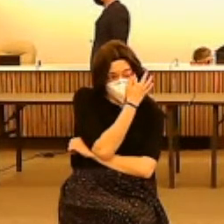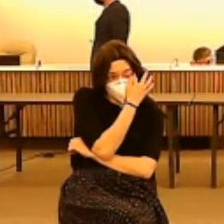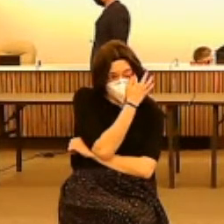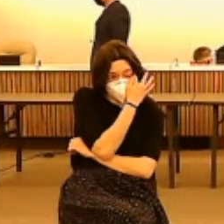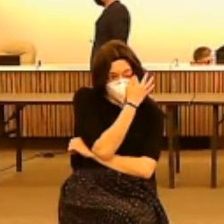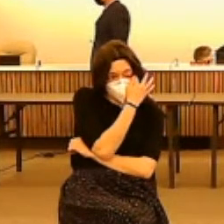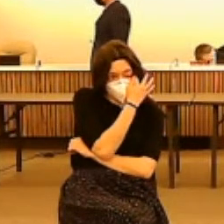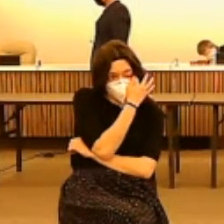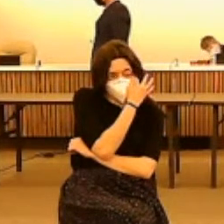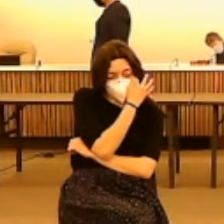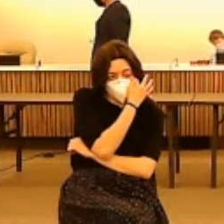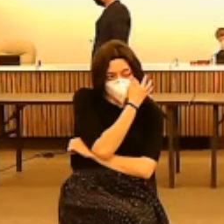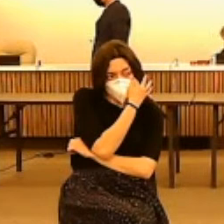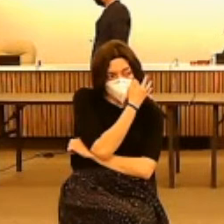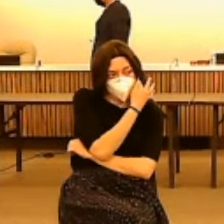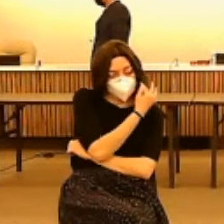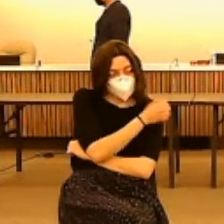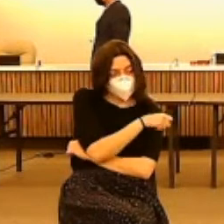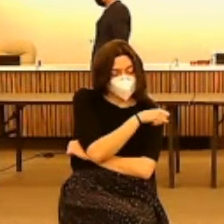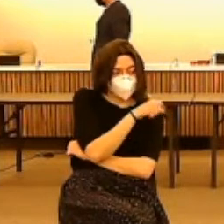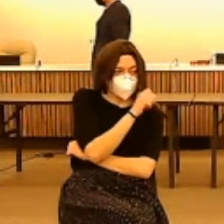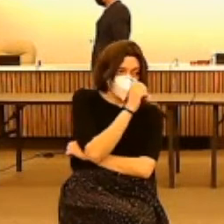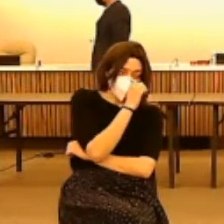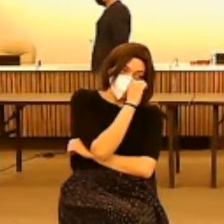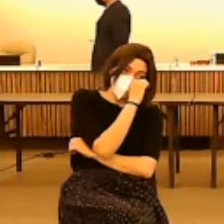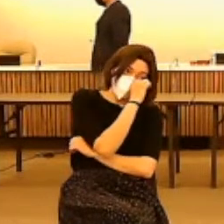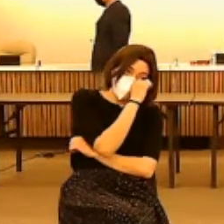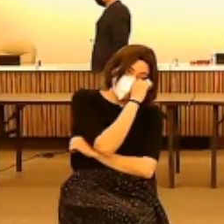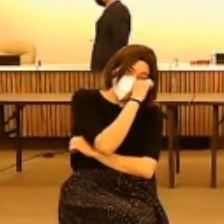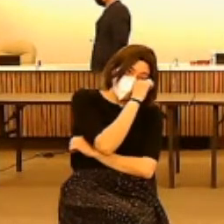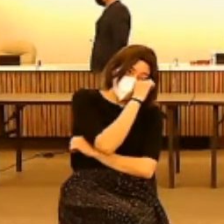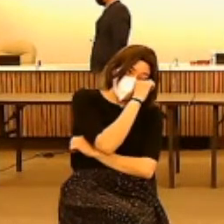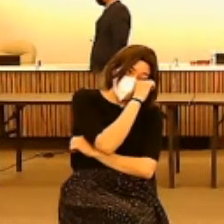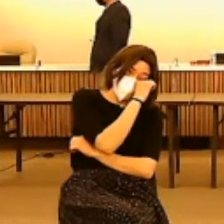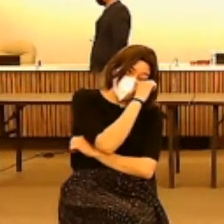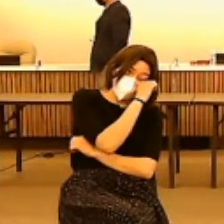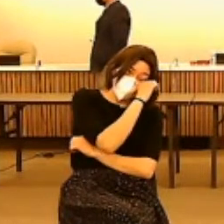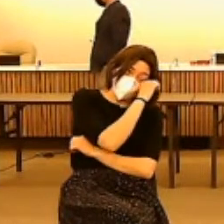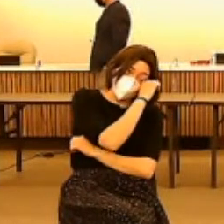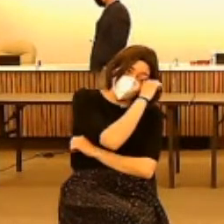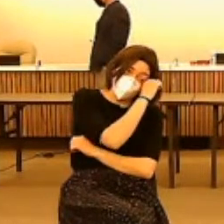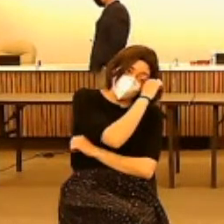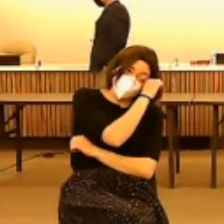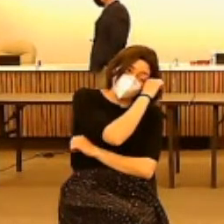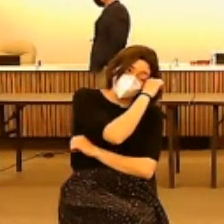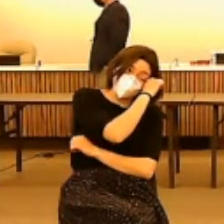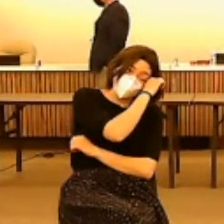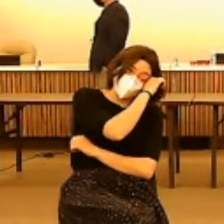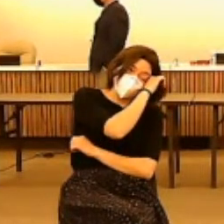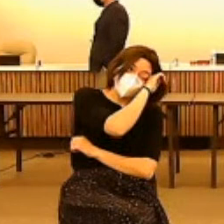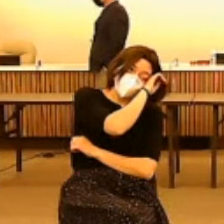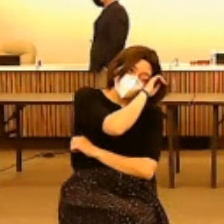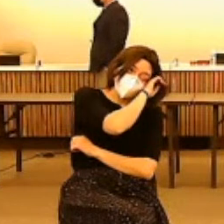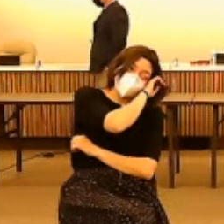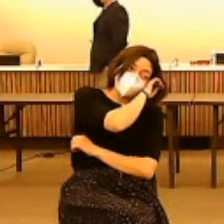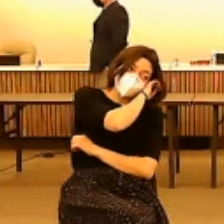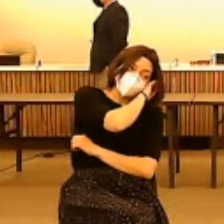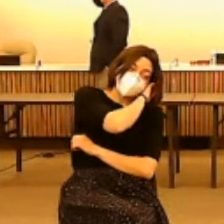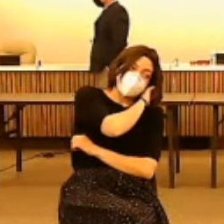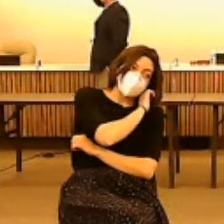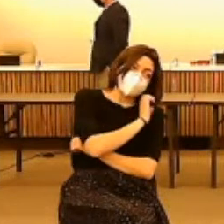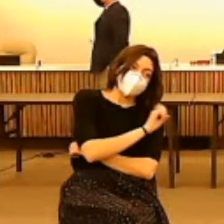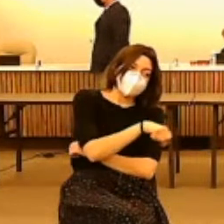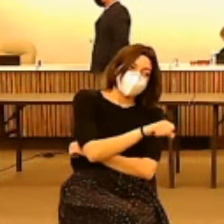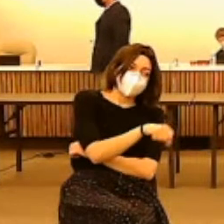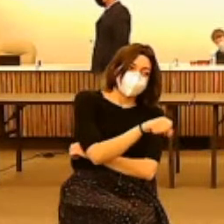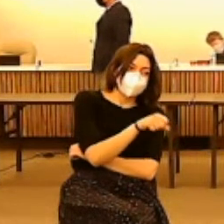around the house and around the yard and whatever. So, yeah, I can remember watching him skate